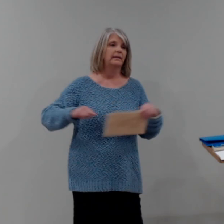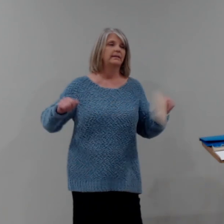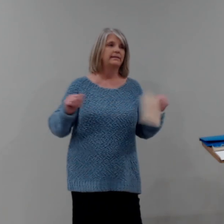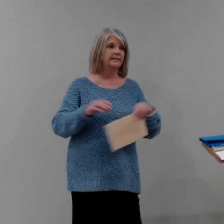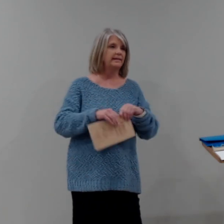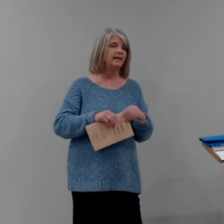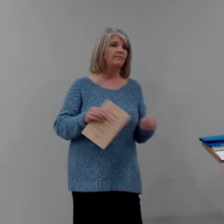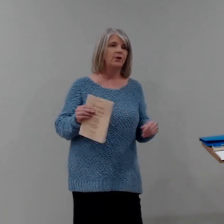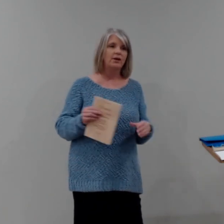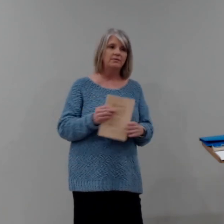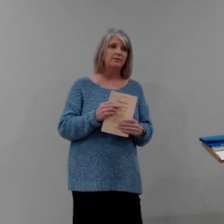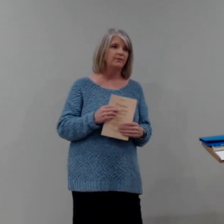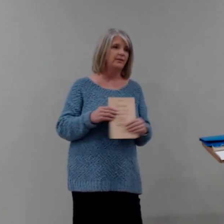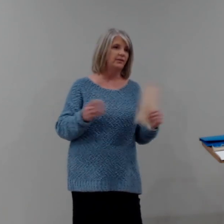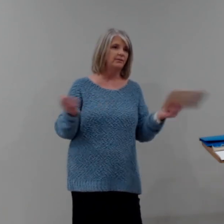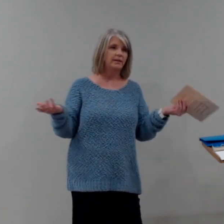The deaf are no different than you and I.